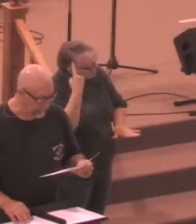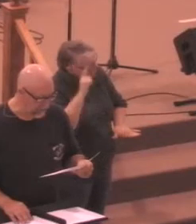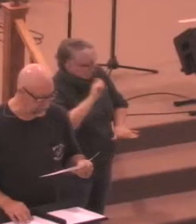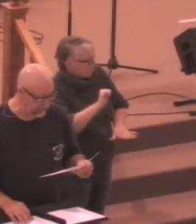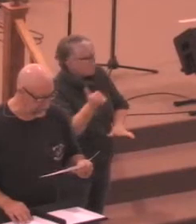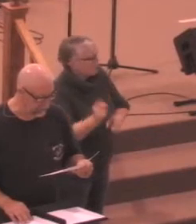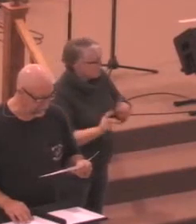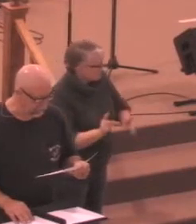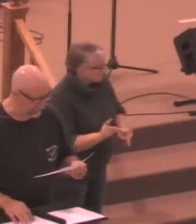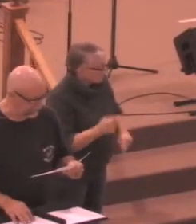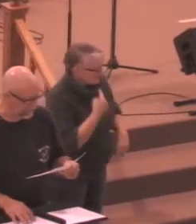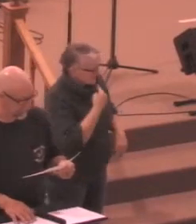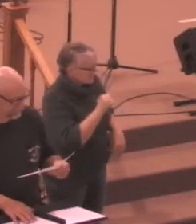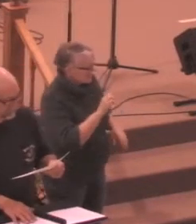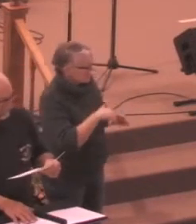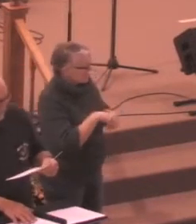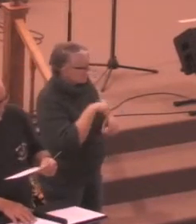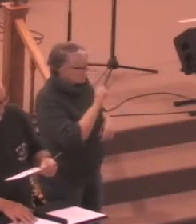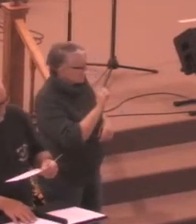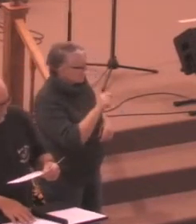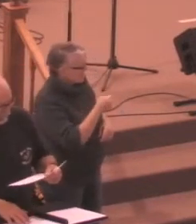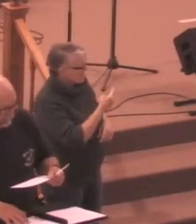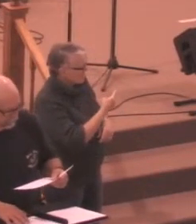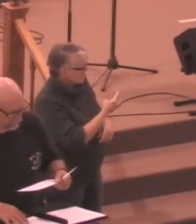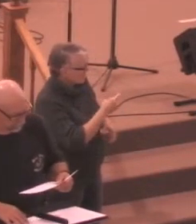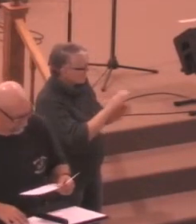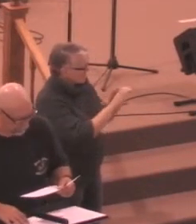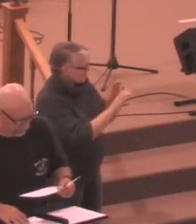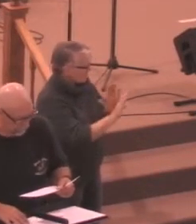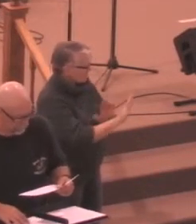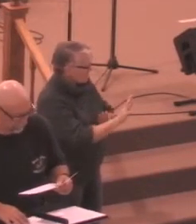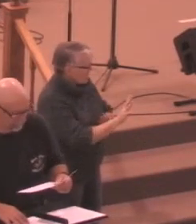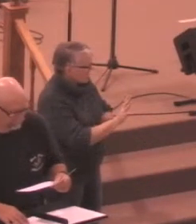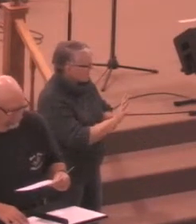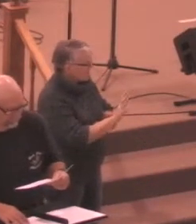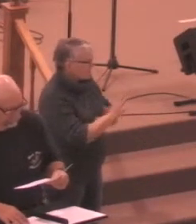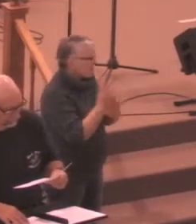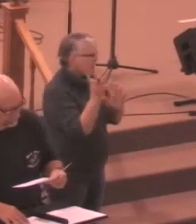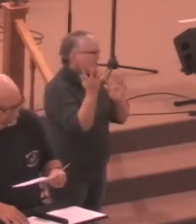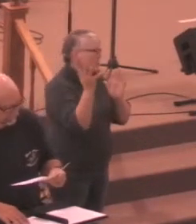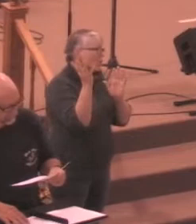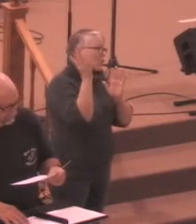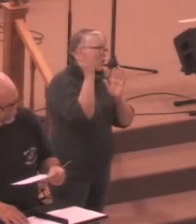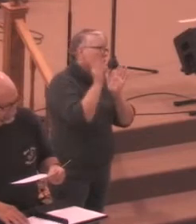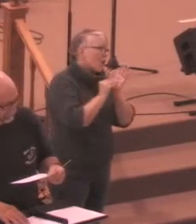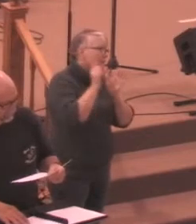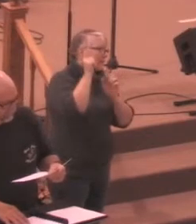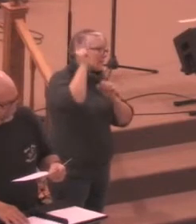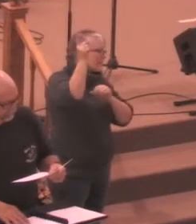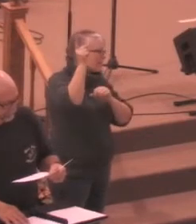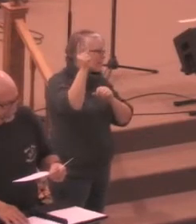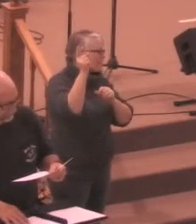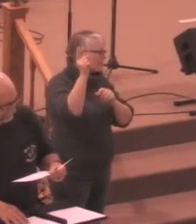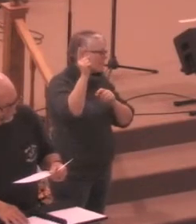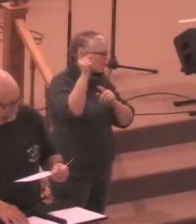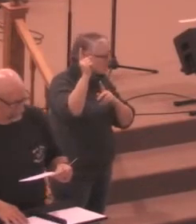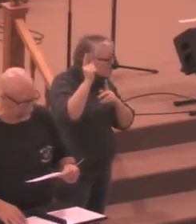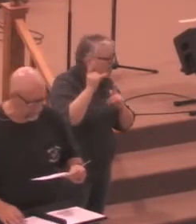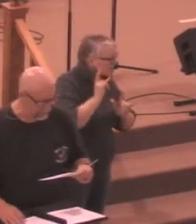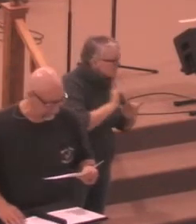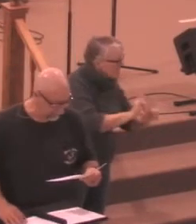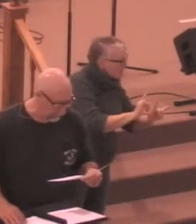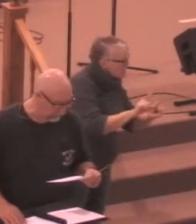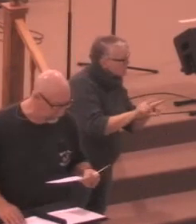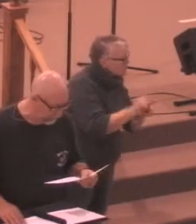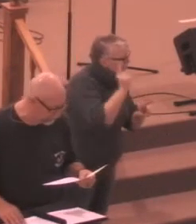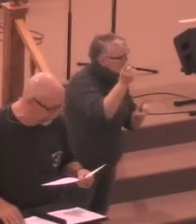Ephesians 5, it says, "Therefore be imitators of God as beloved children and walk in love as Christ loved us and gave himself up for us